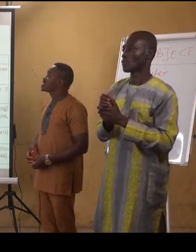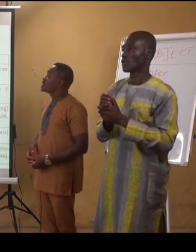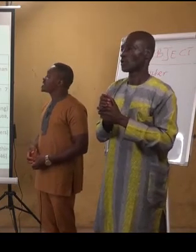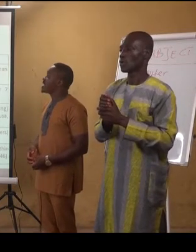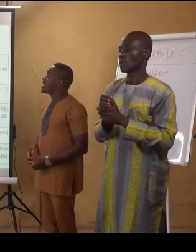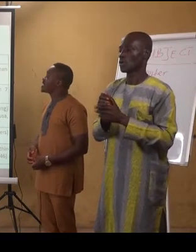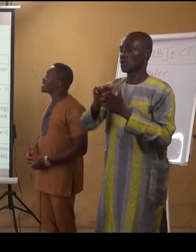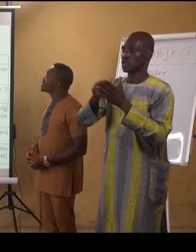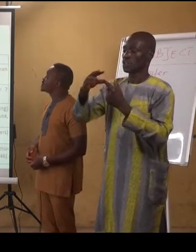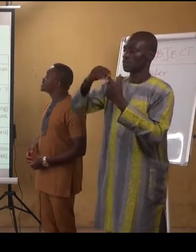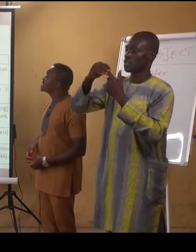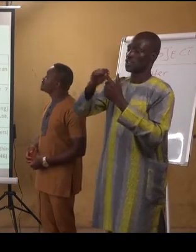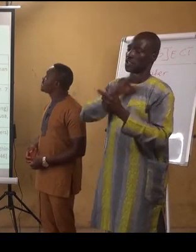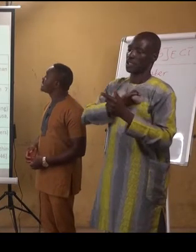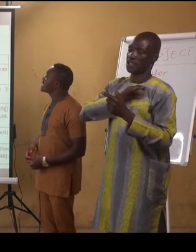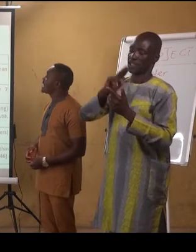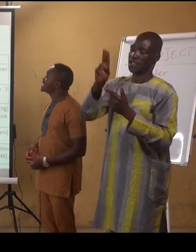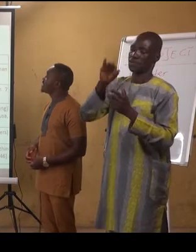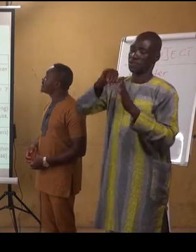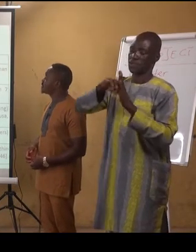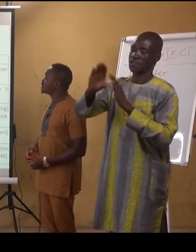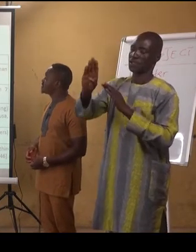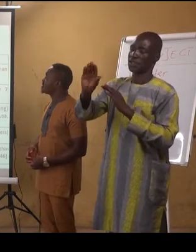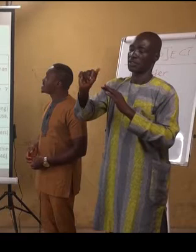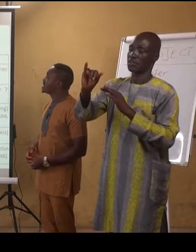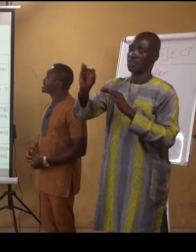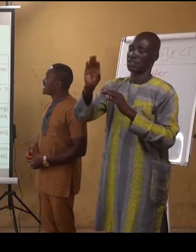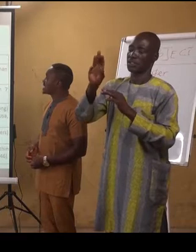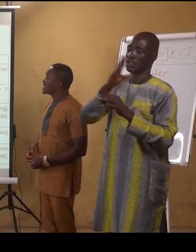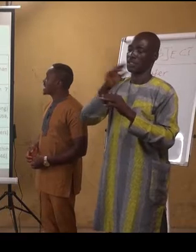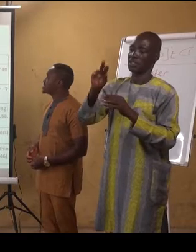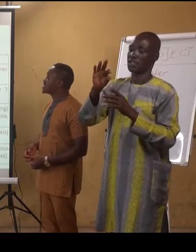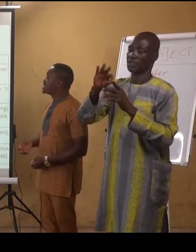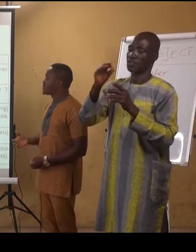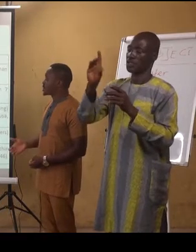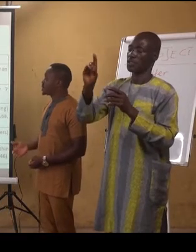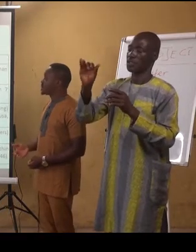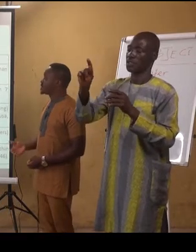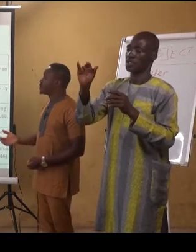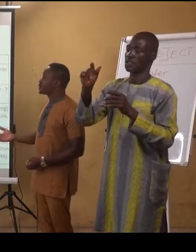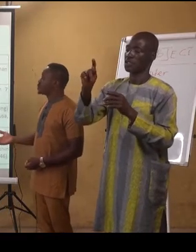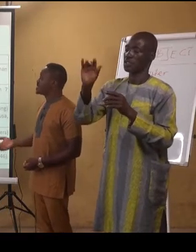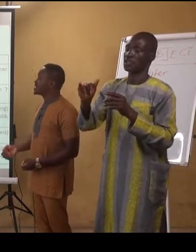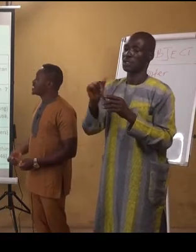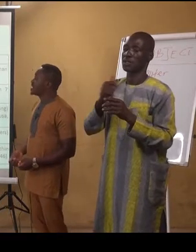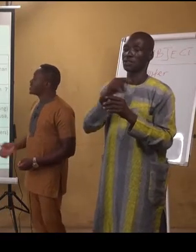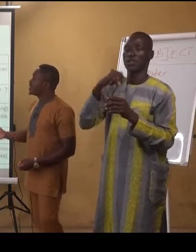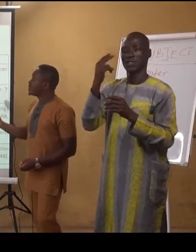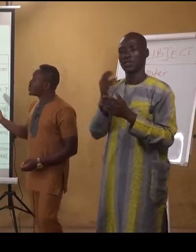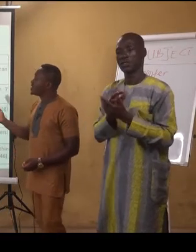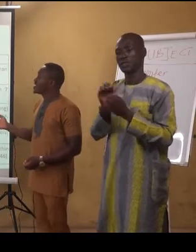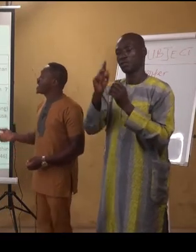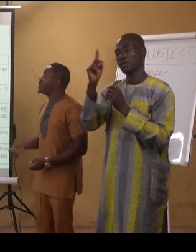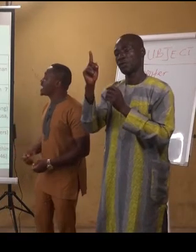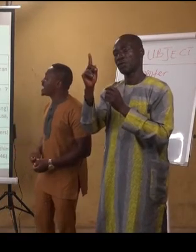Okay, these special characters used in basic and their functions, data types, suffix, we would see. The